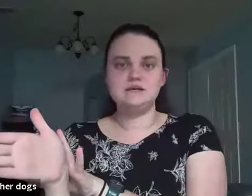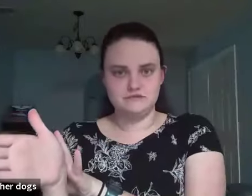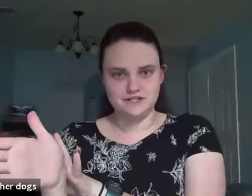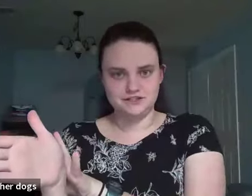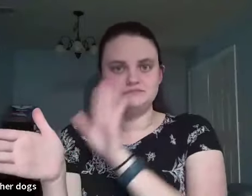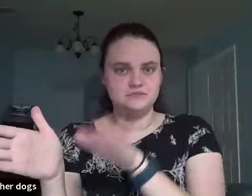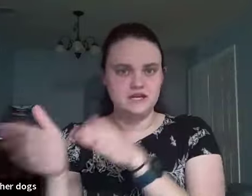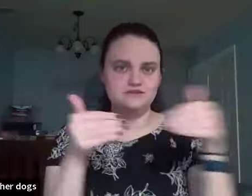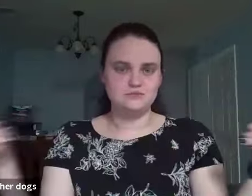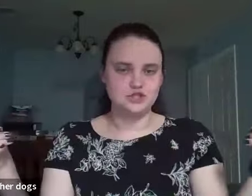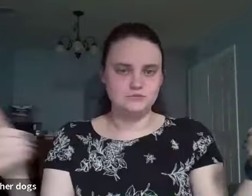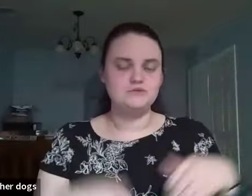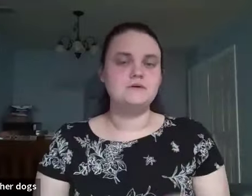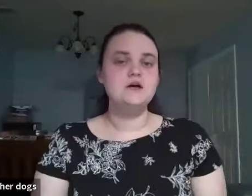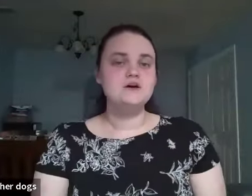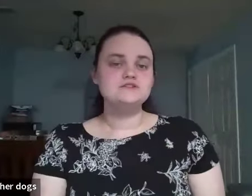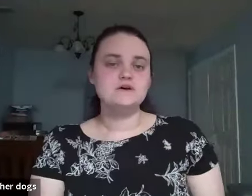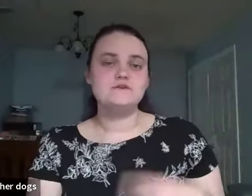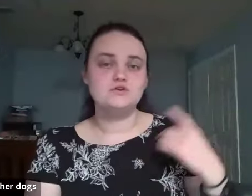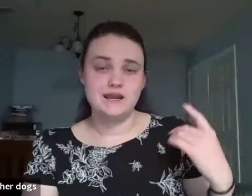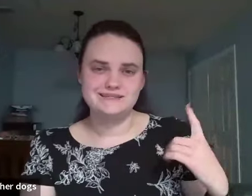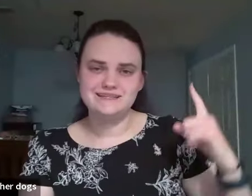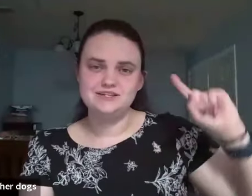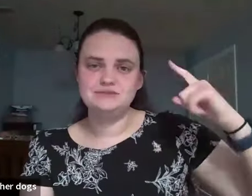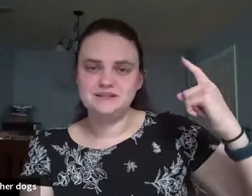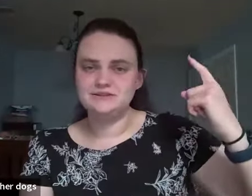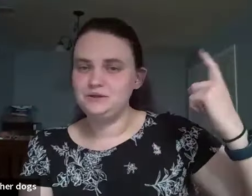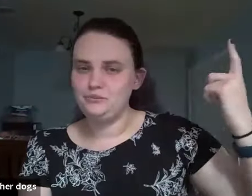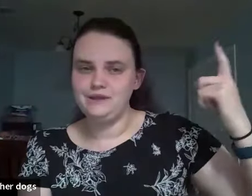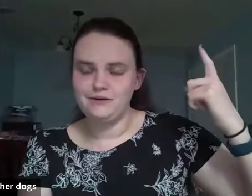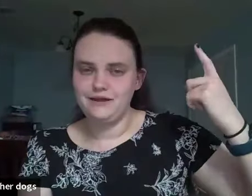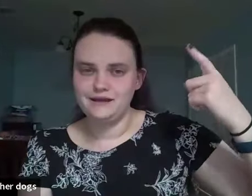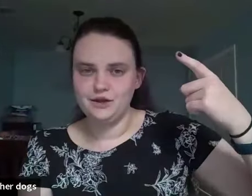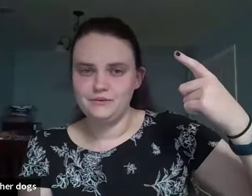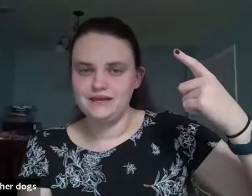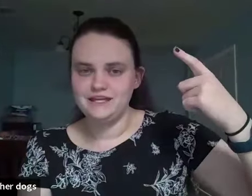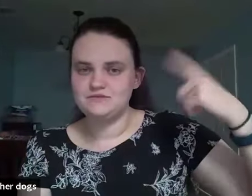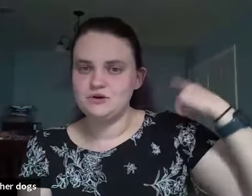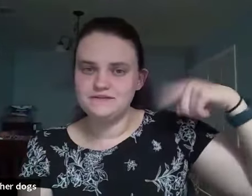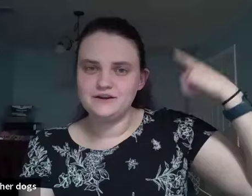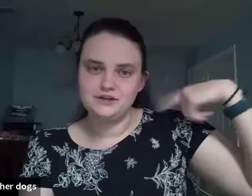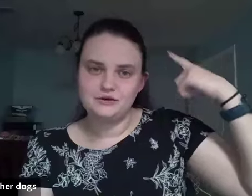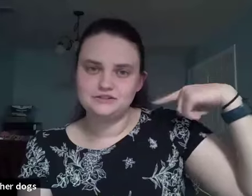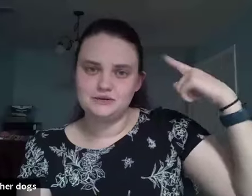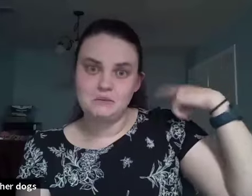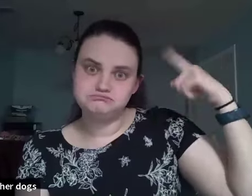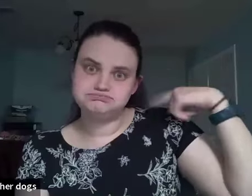like professional. Okay, so I'm gonna show you both. So for crazy, you literally, we all kind of know it, is you have the pointer finger and you go in a circle line.